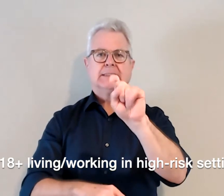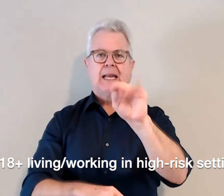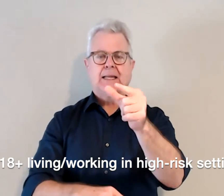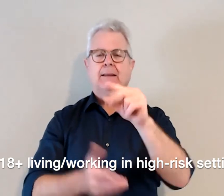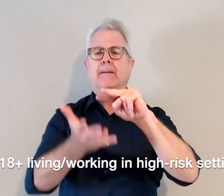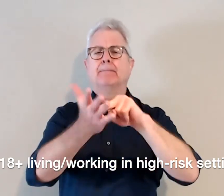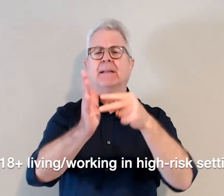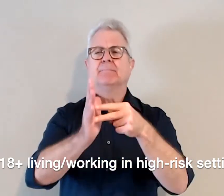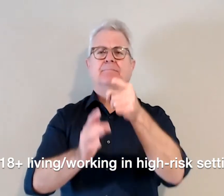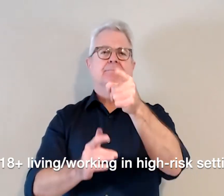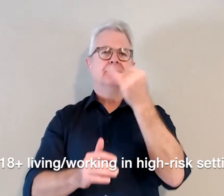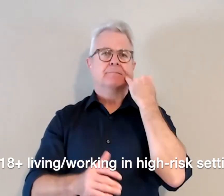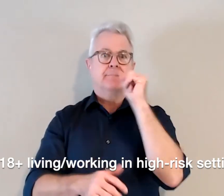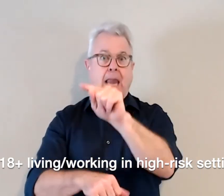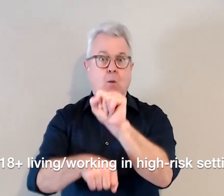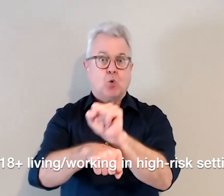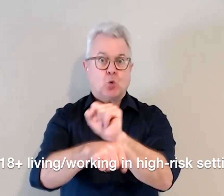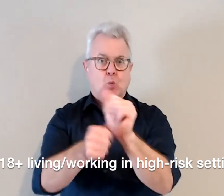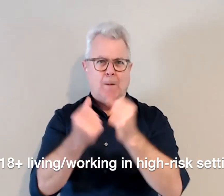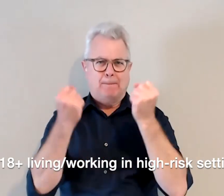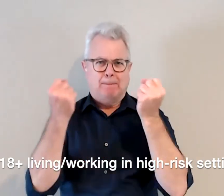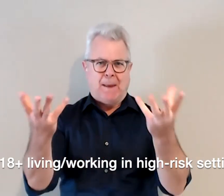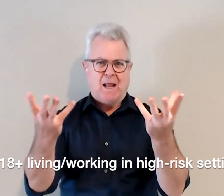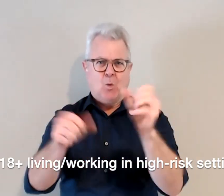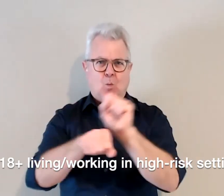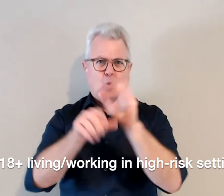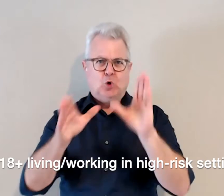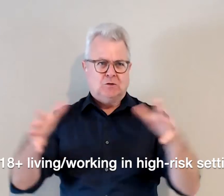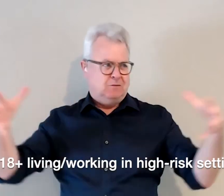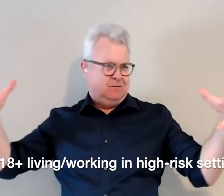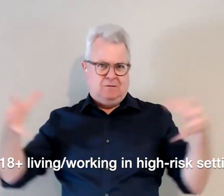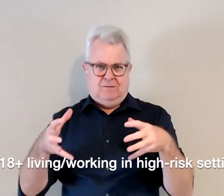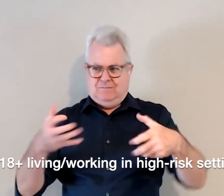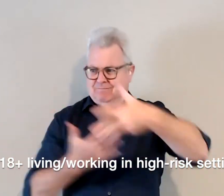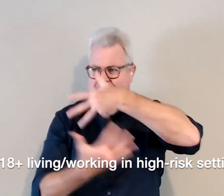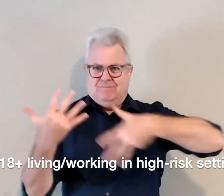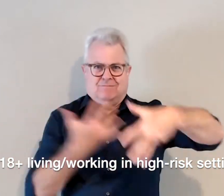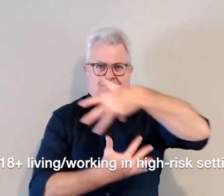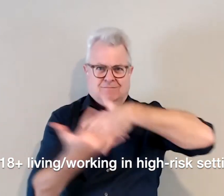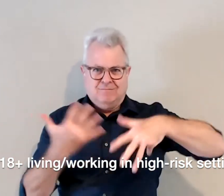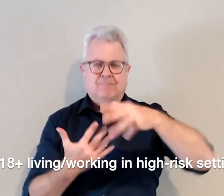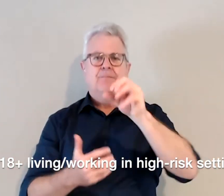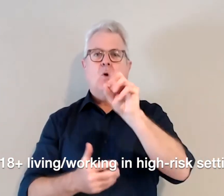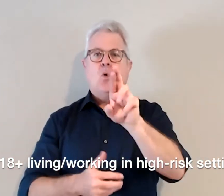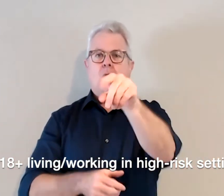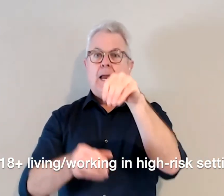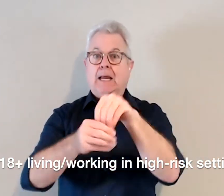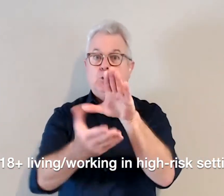risk environments settings in terms of where they work. For example, if they work in an area such as a hospital or in a nursing